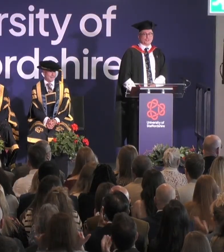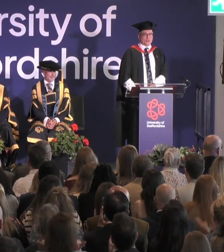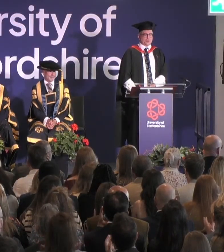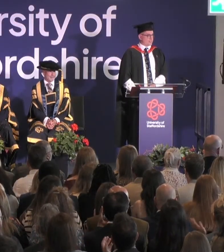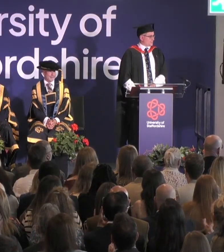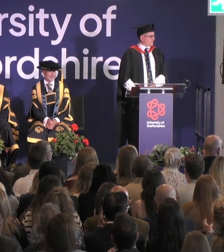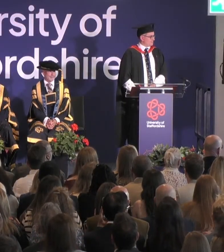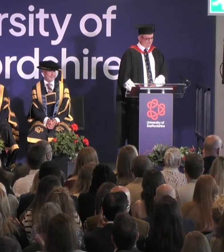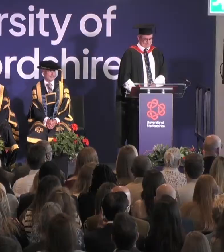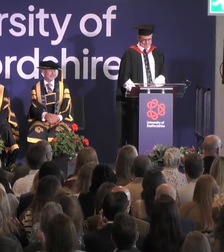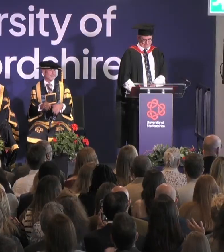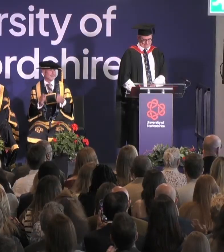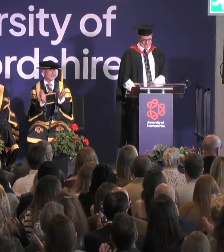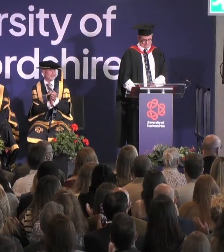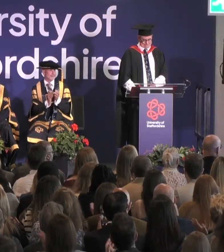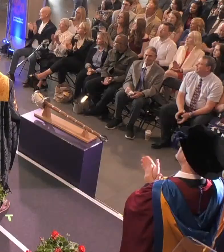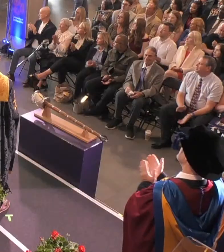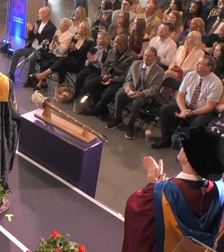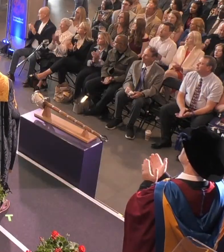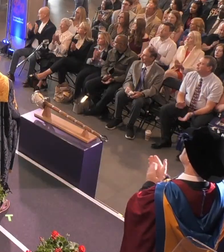Annika Stewart.